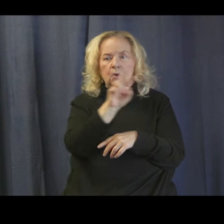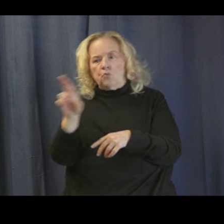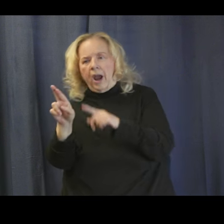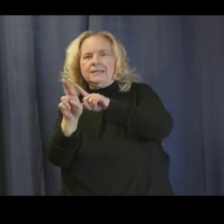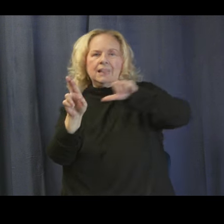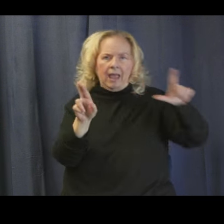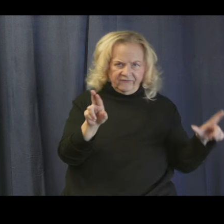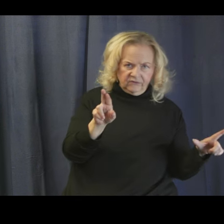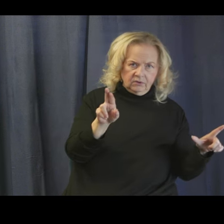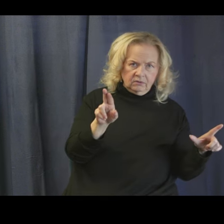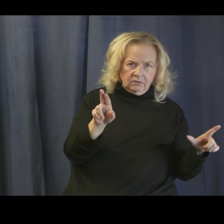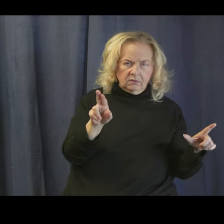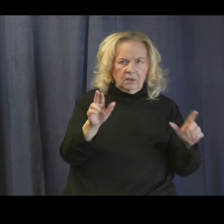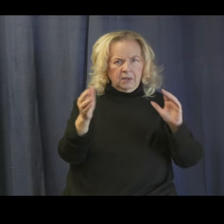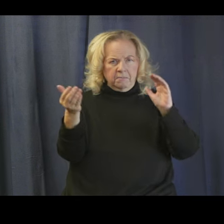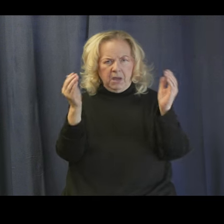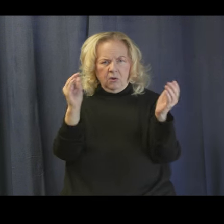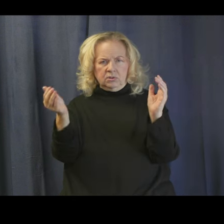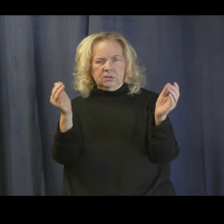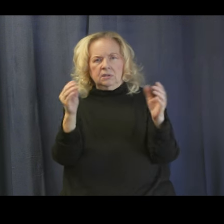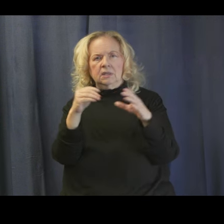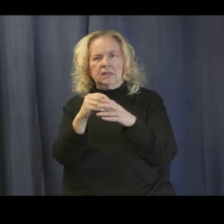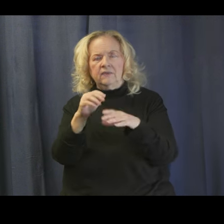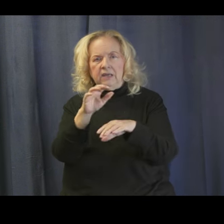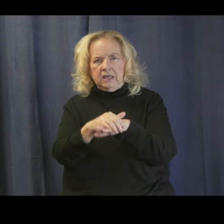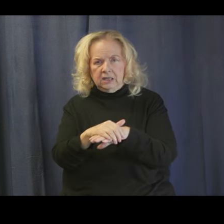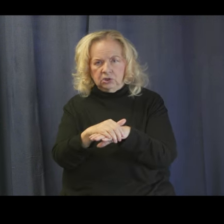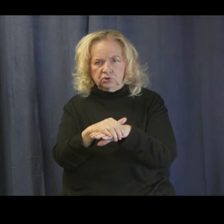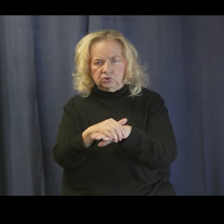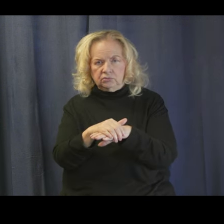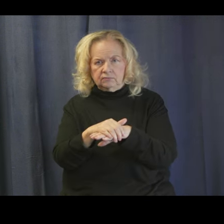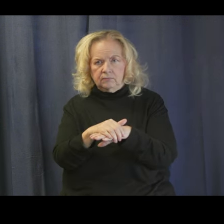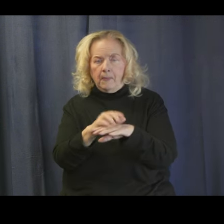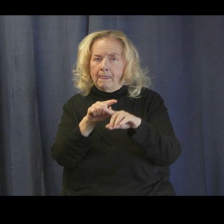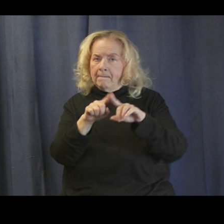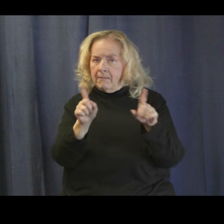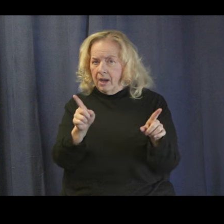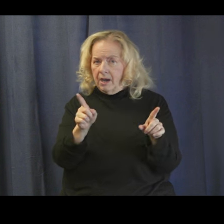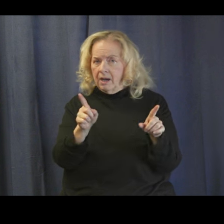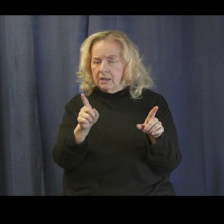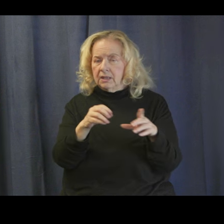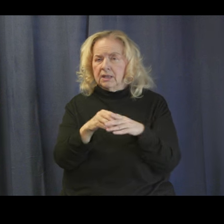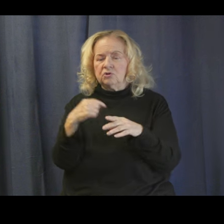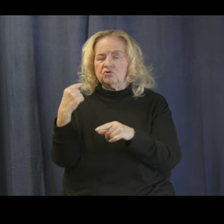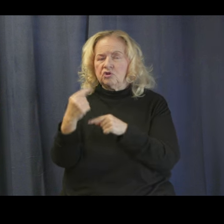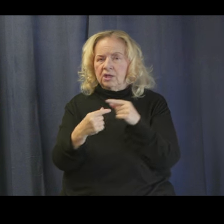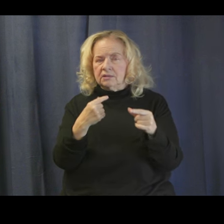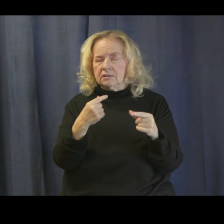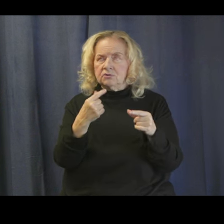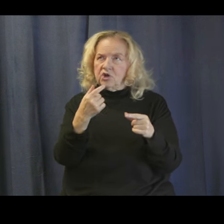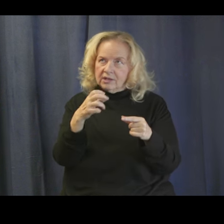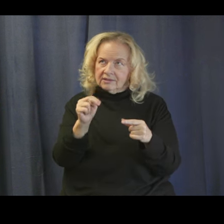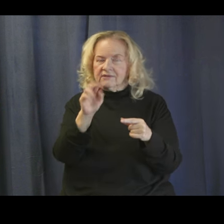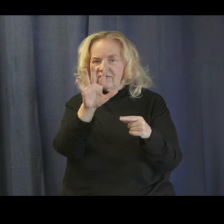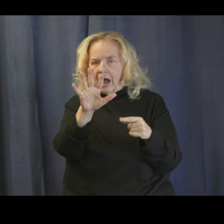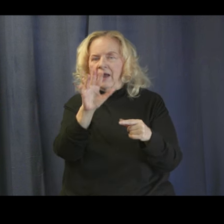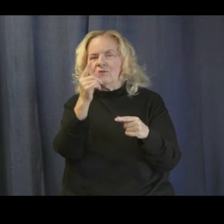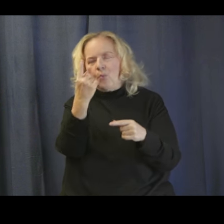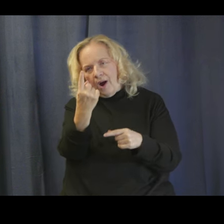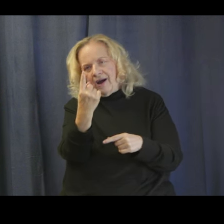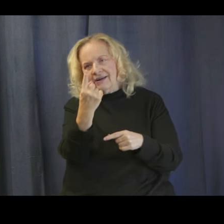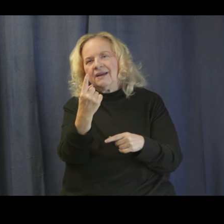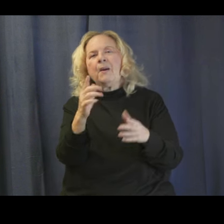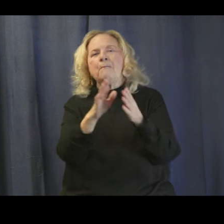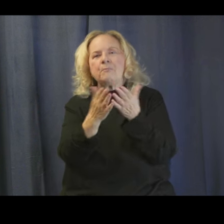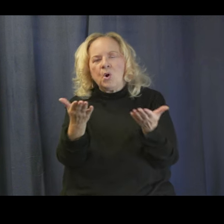T-O-L-D-O-T. That would be the comparison in the English. But then in Genesis 5:1, it